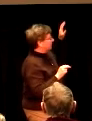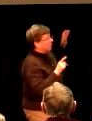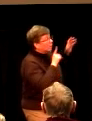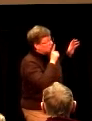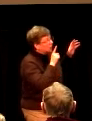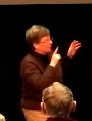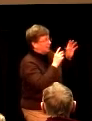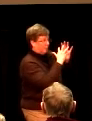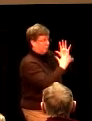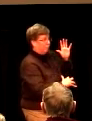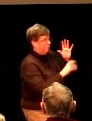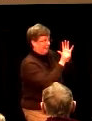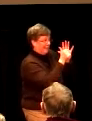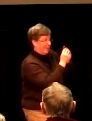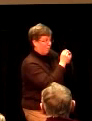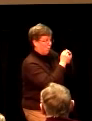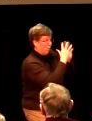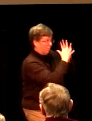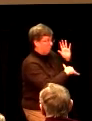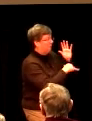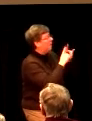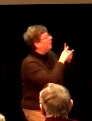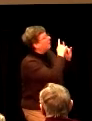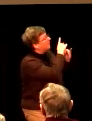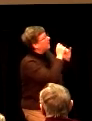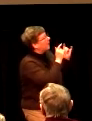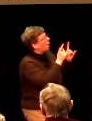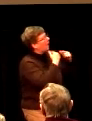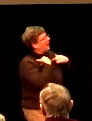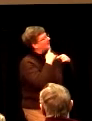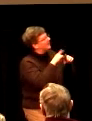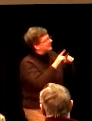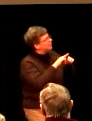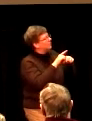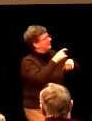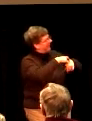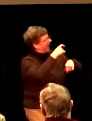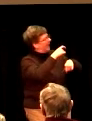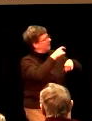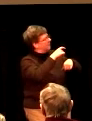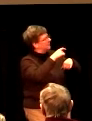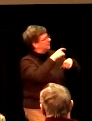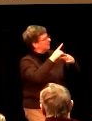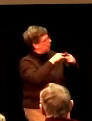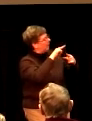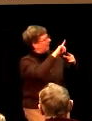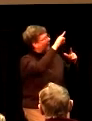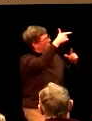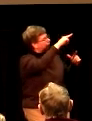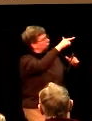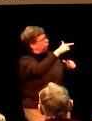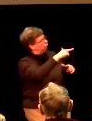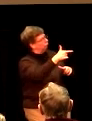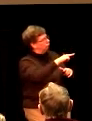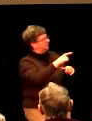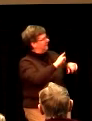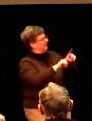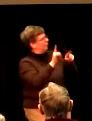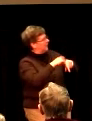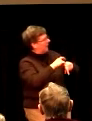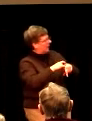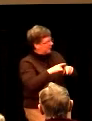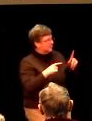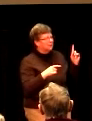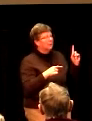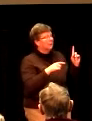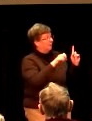more. And what's fun is they all have different periods over which they work. So the INSO, or the El